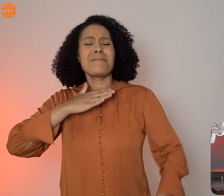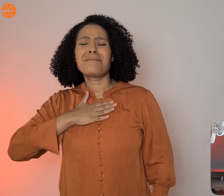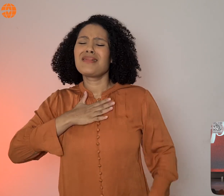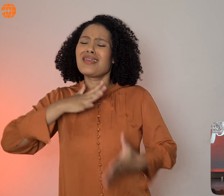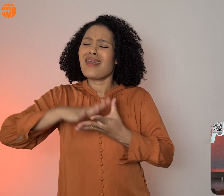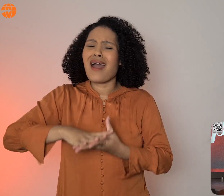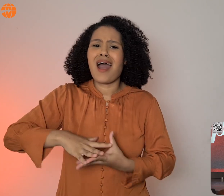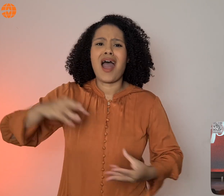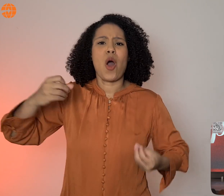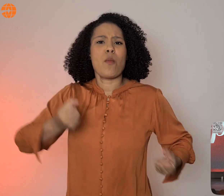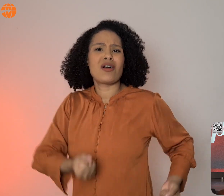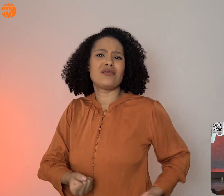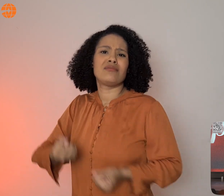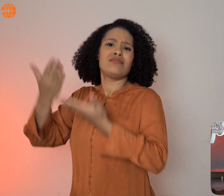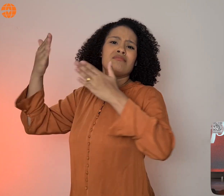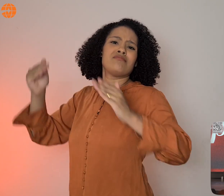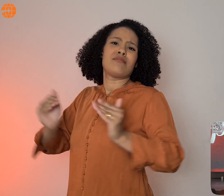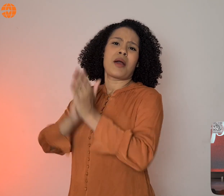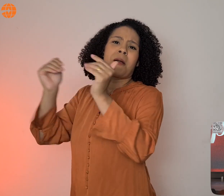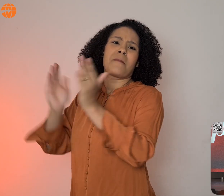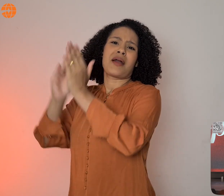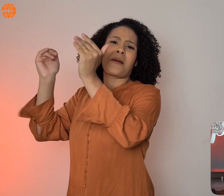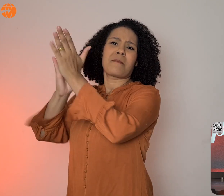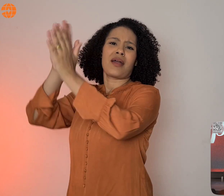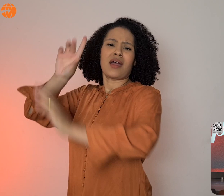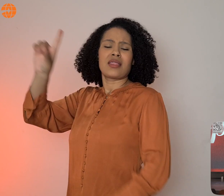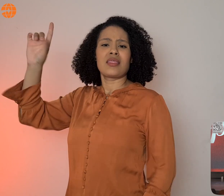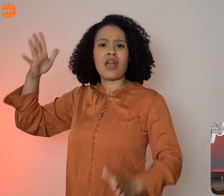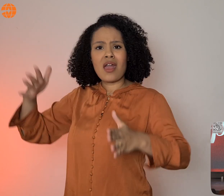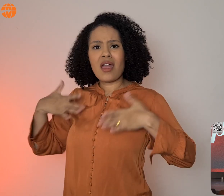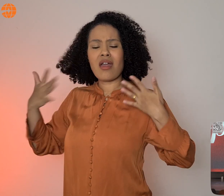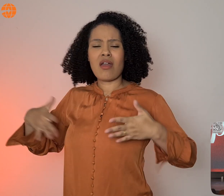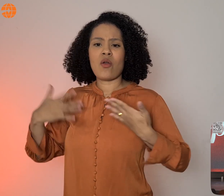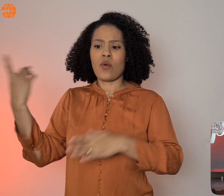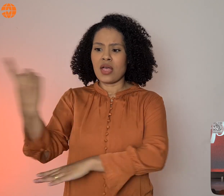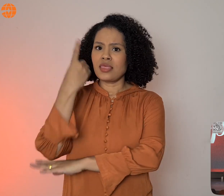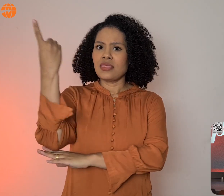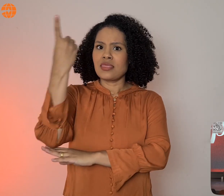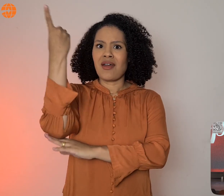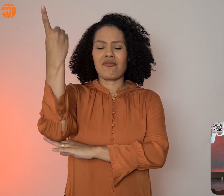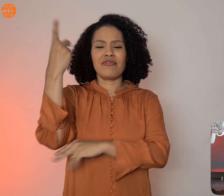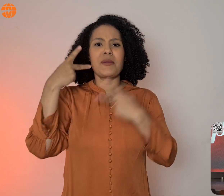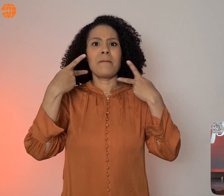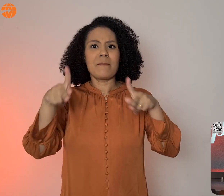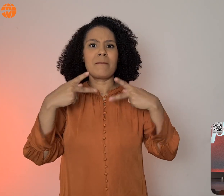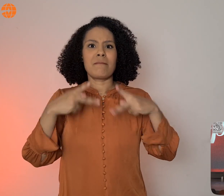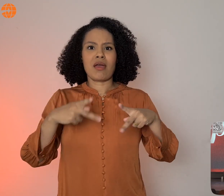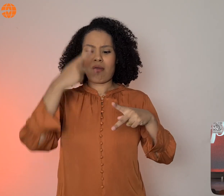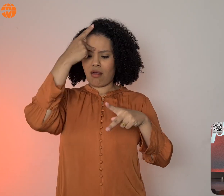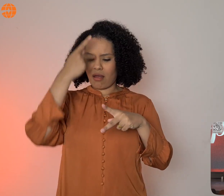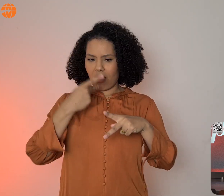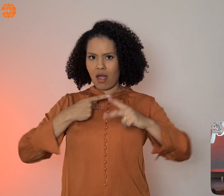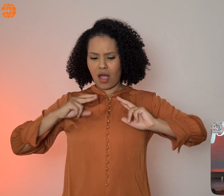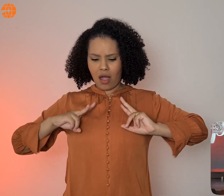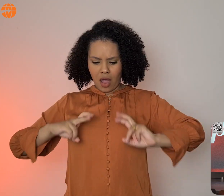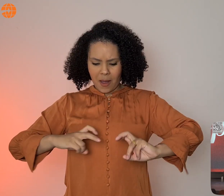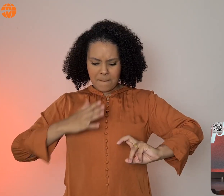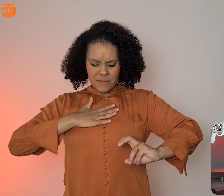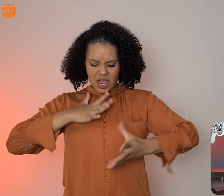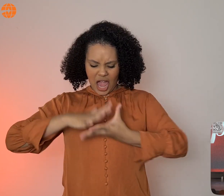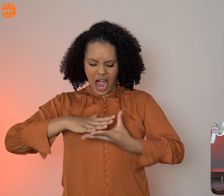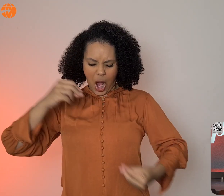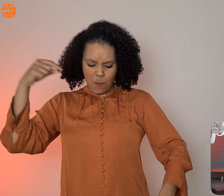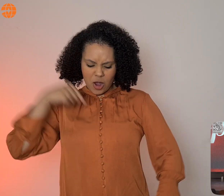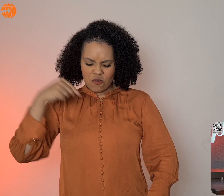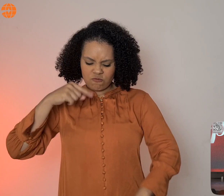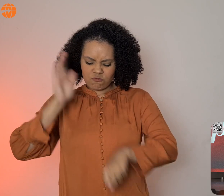dizendo: bendize, ó minha alma, ao Senhor. He's preaching to himself. Ele está pregando para ele mesmo. Listen, soul, you need to listen to this. Ele está